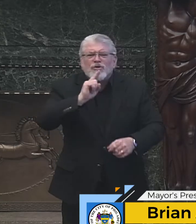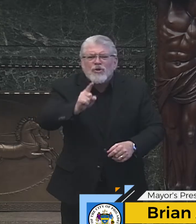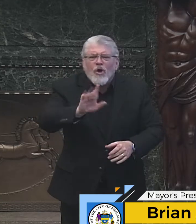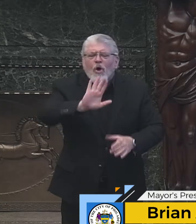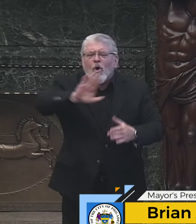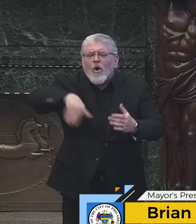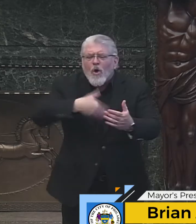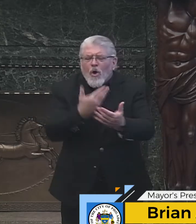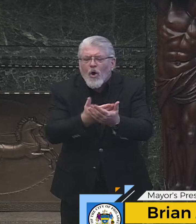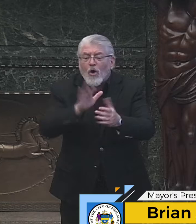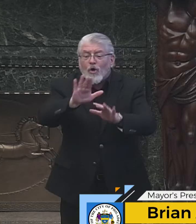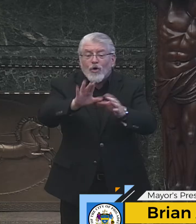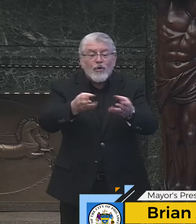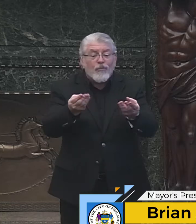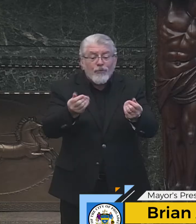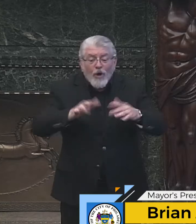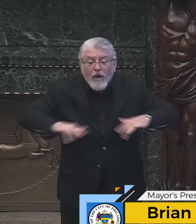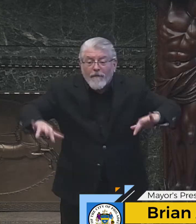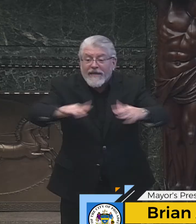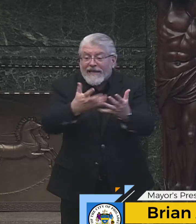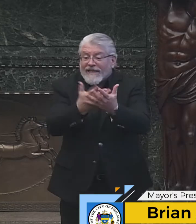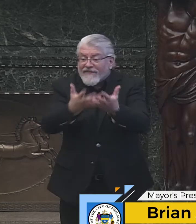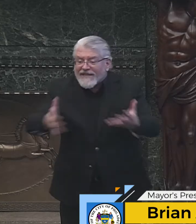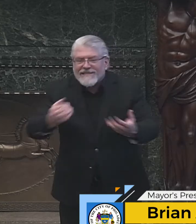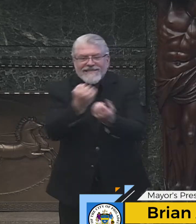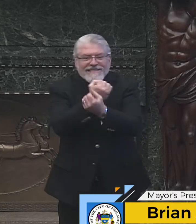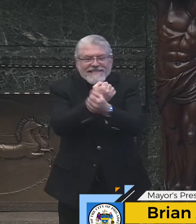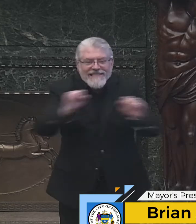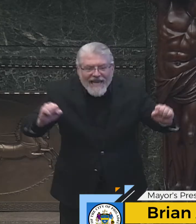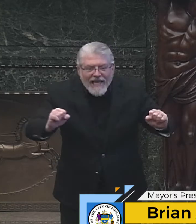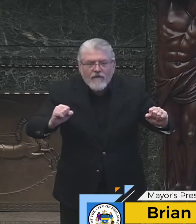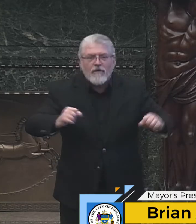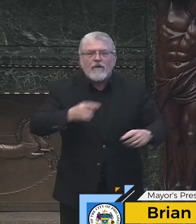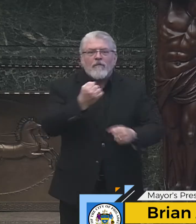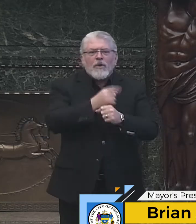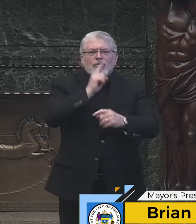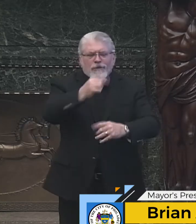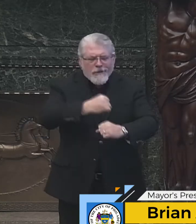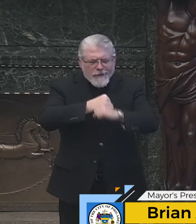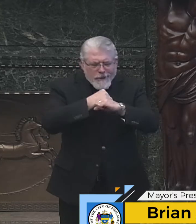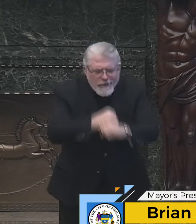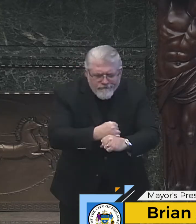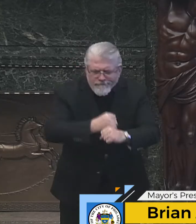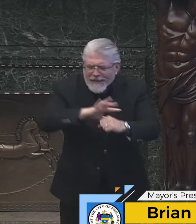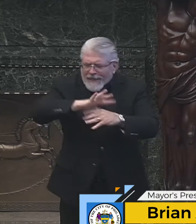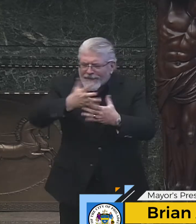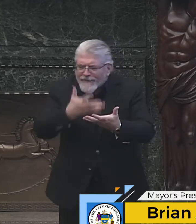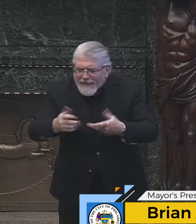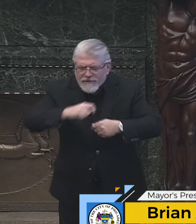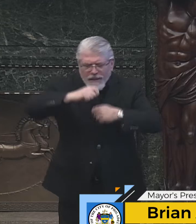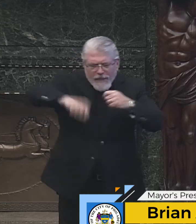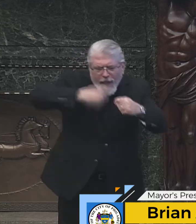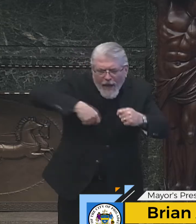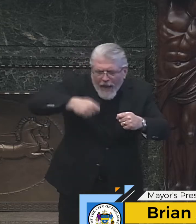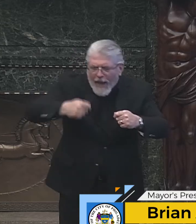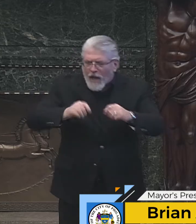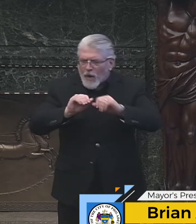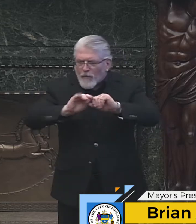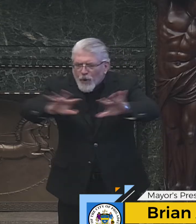be shut down and made secure by March 27th at 5. Contractors are directed to take proper measures to